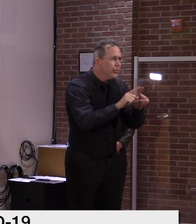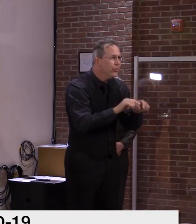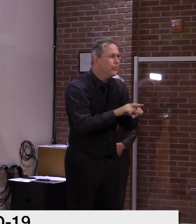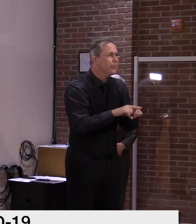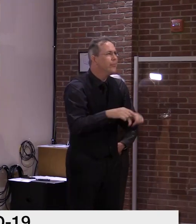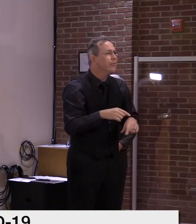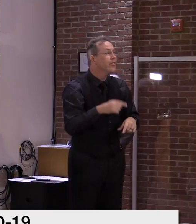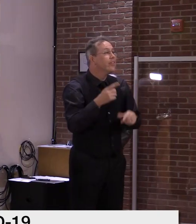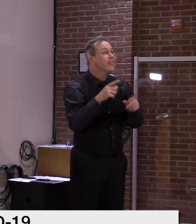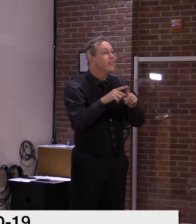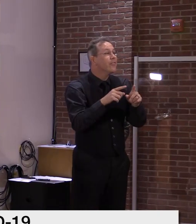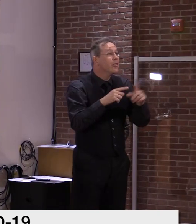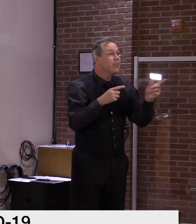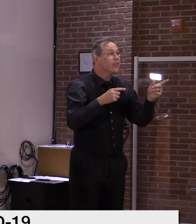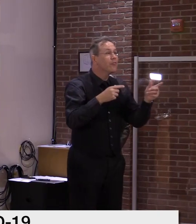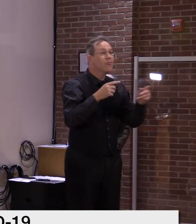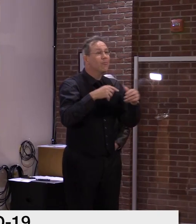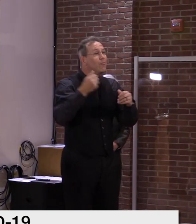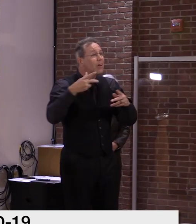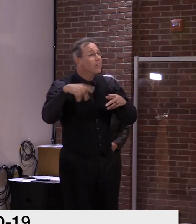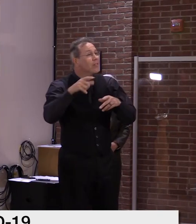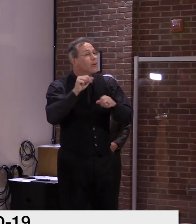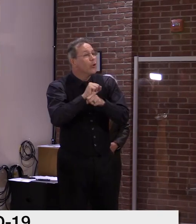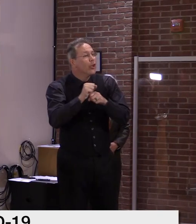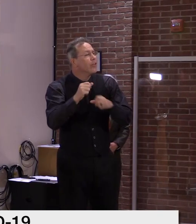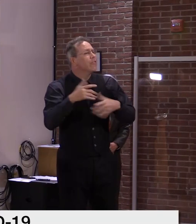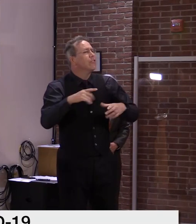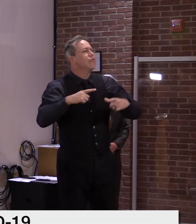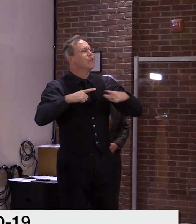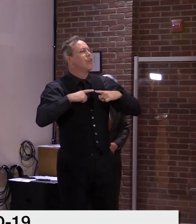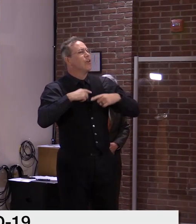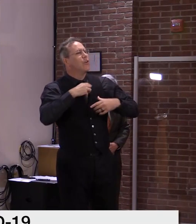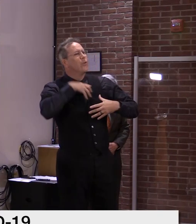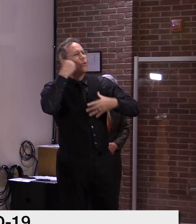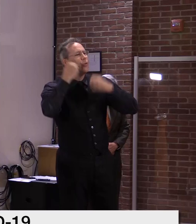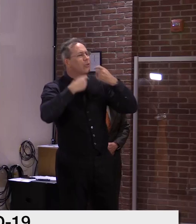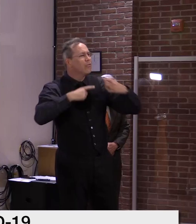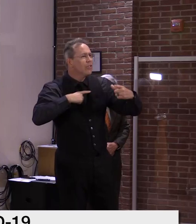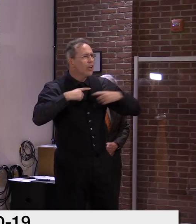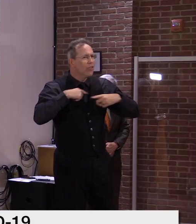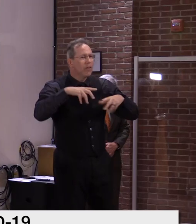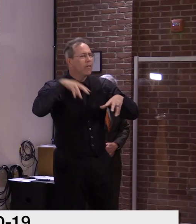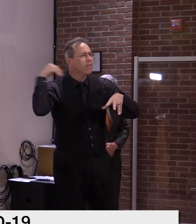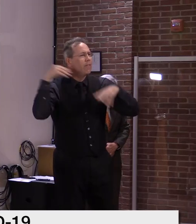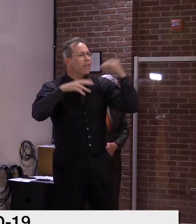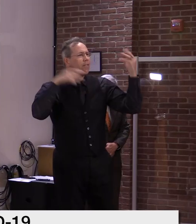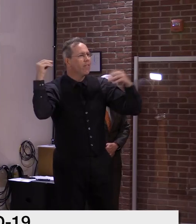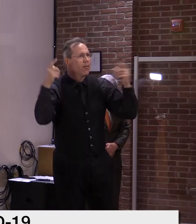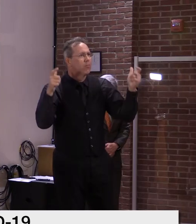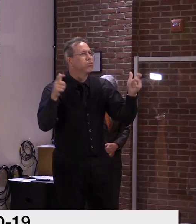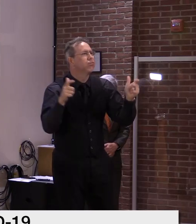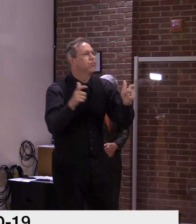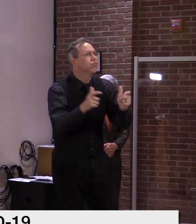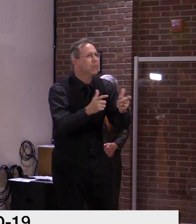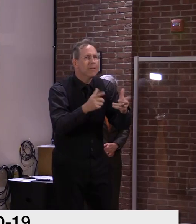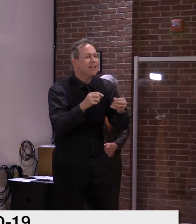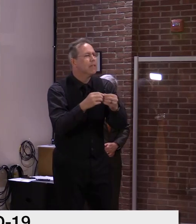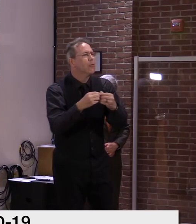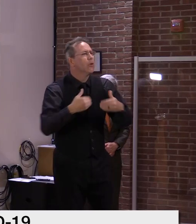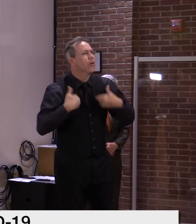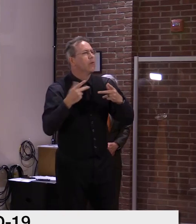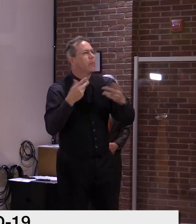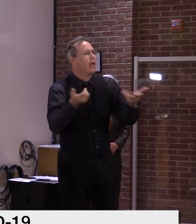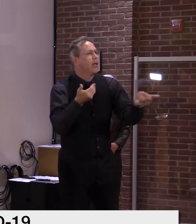for 4 years. And we have to attract more people to the state. So every single sector is